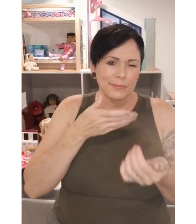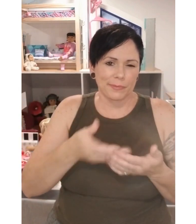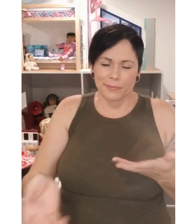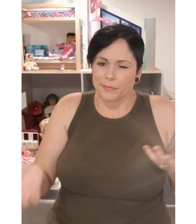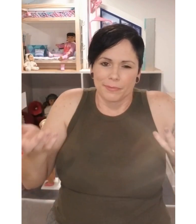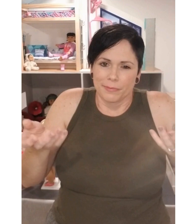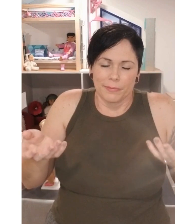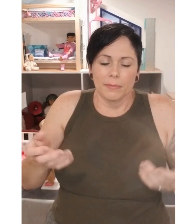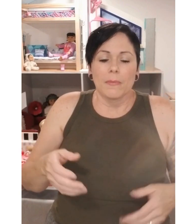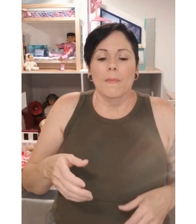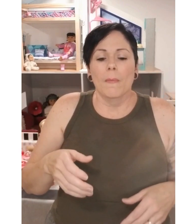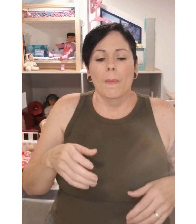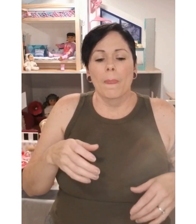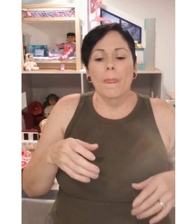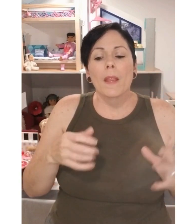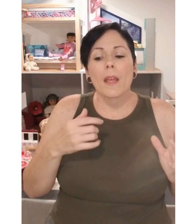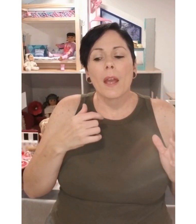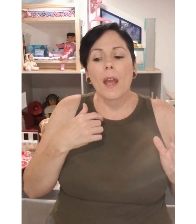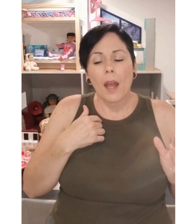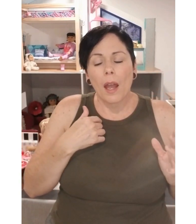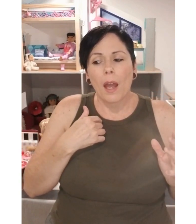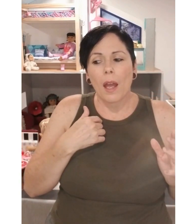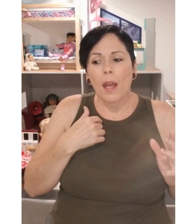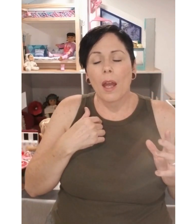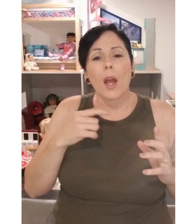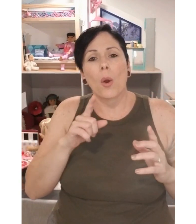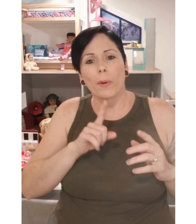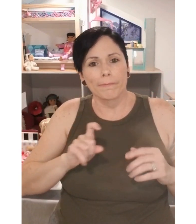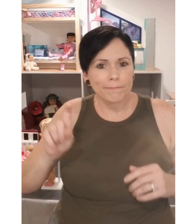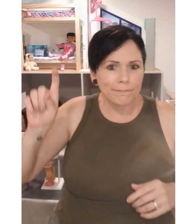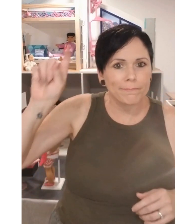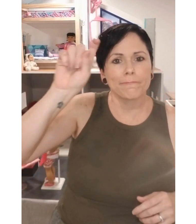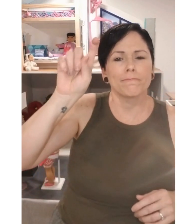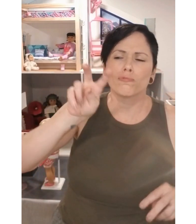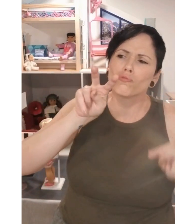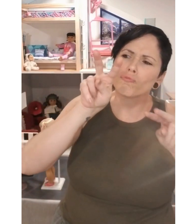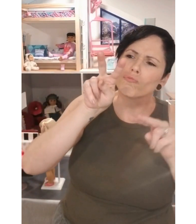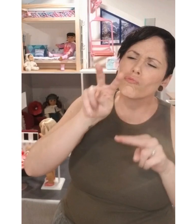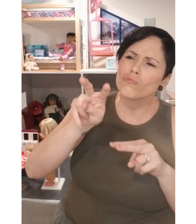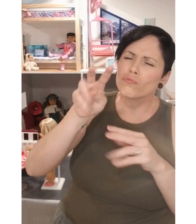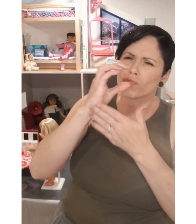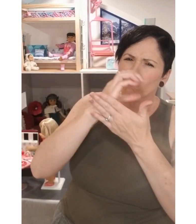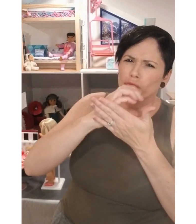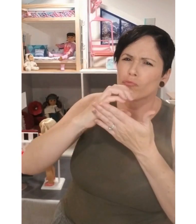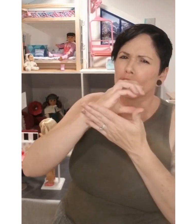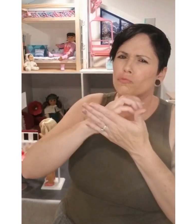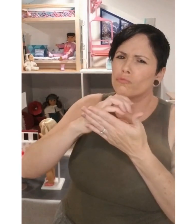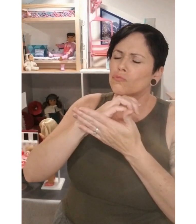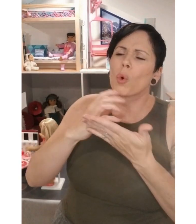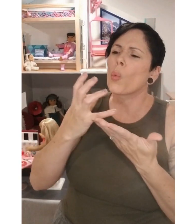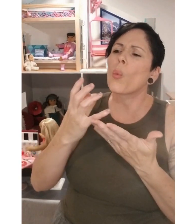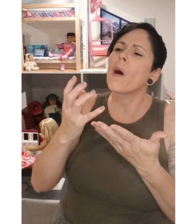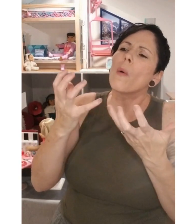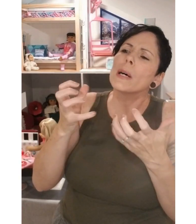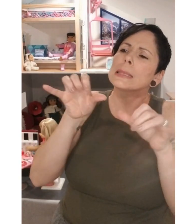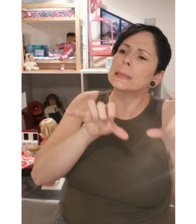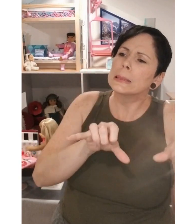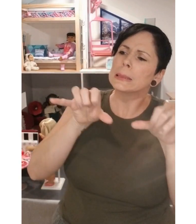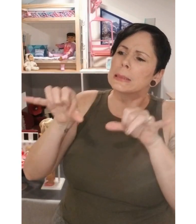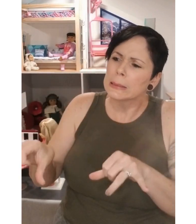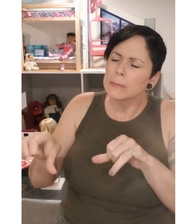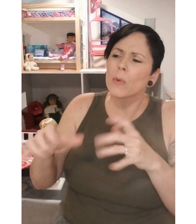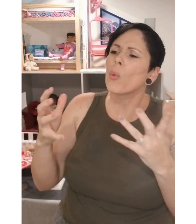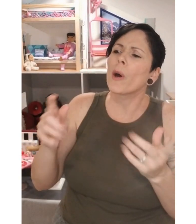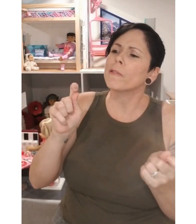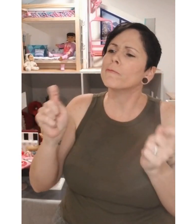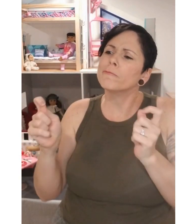matter. And I referred back to the ones that I had already made and decided what do I want to keep the same and